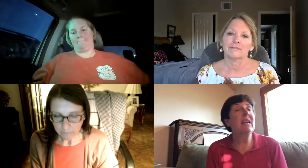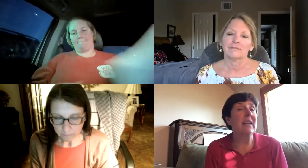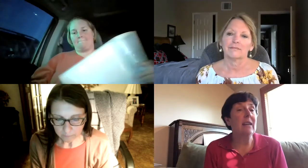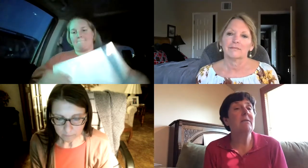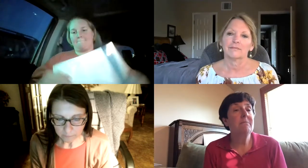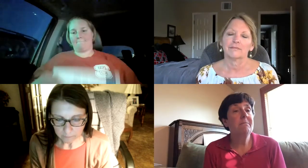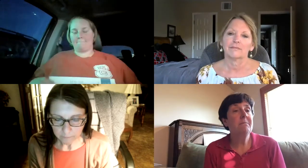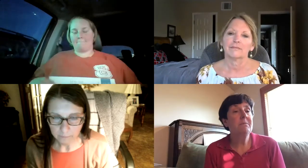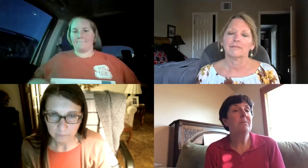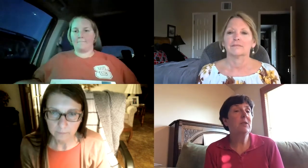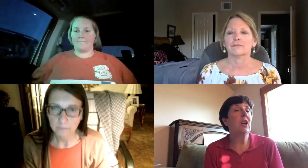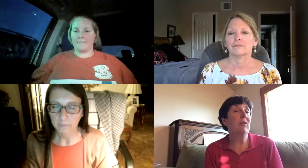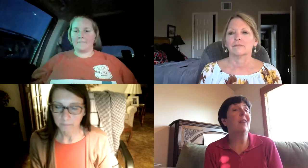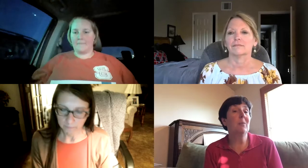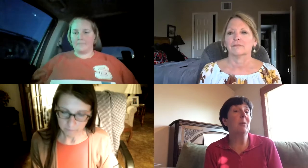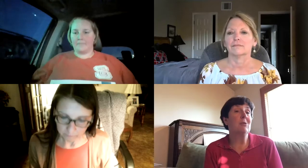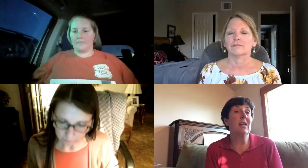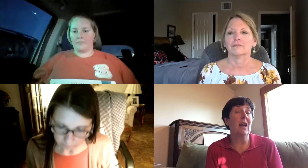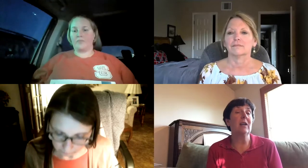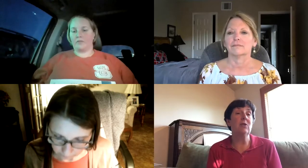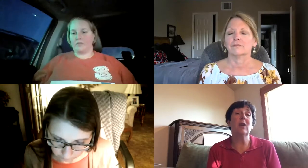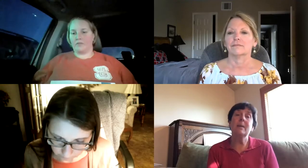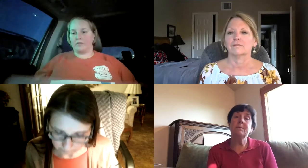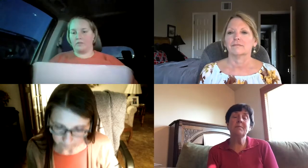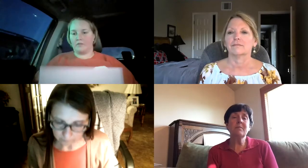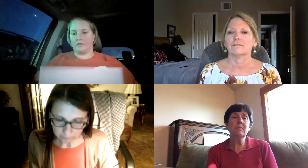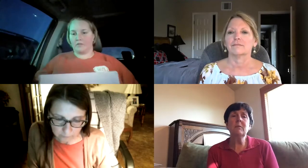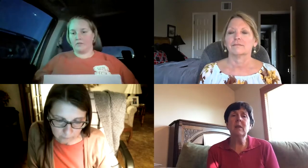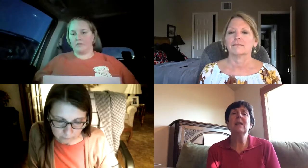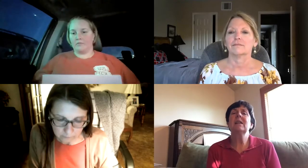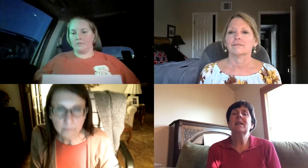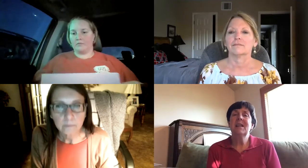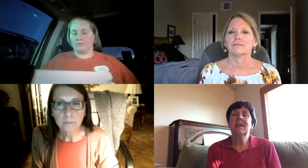Positive and negative. So another personality trait.